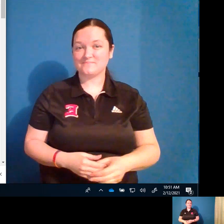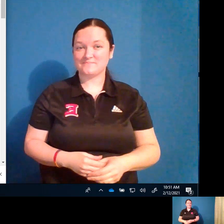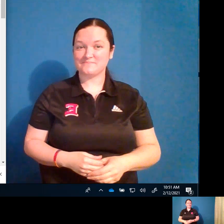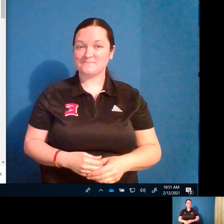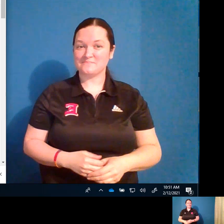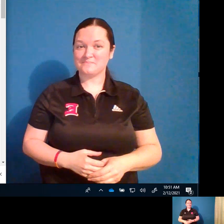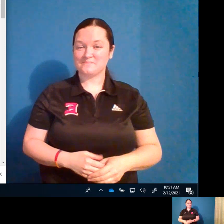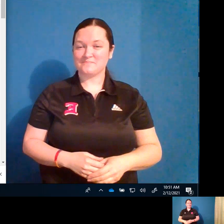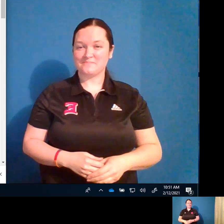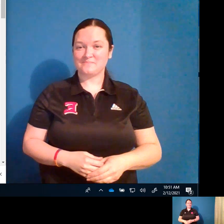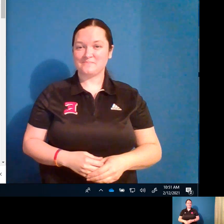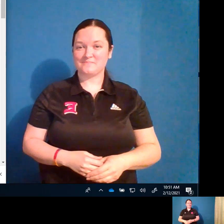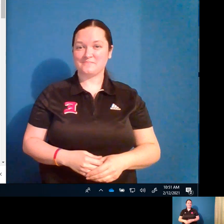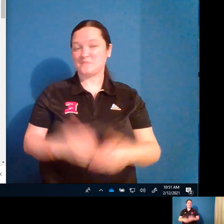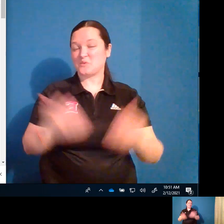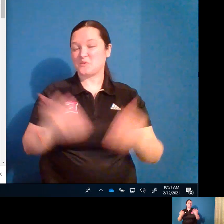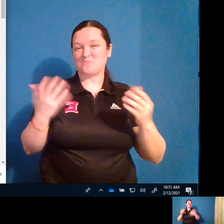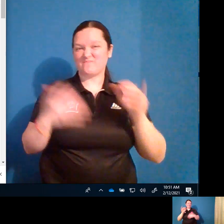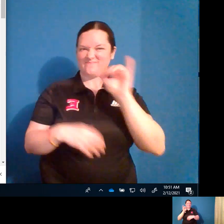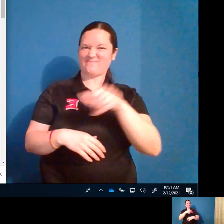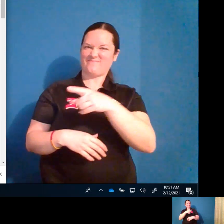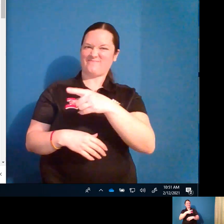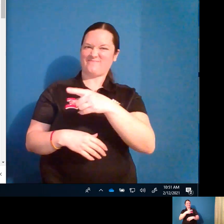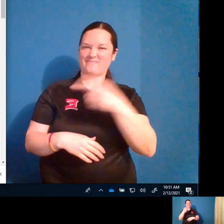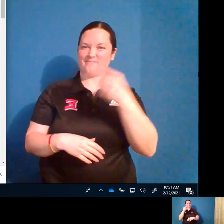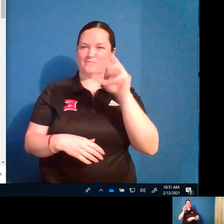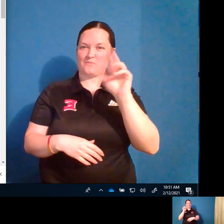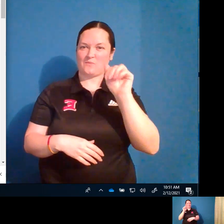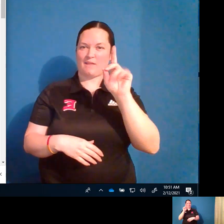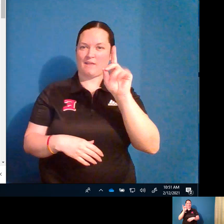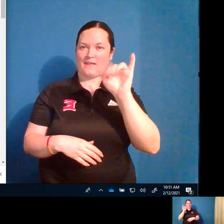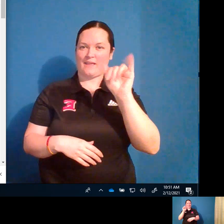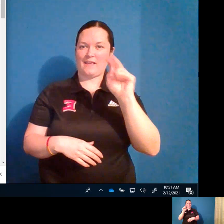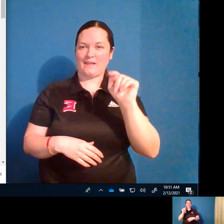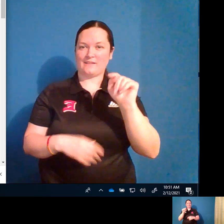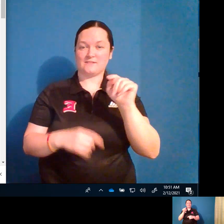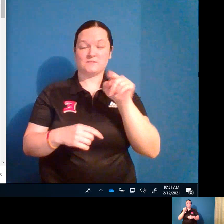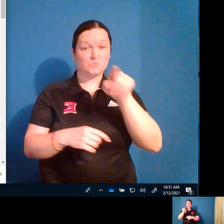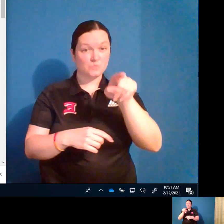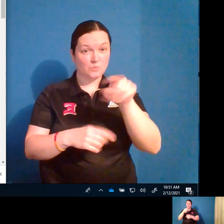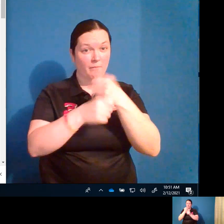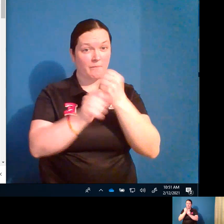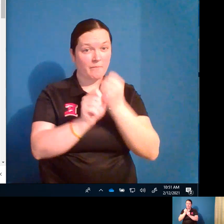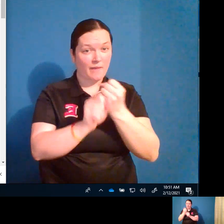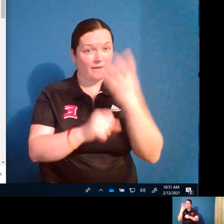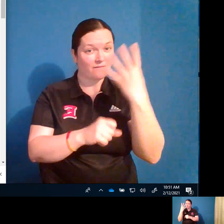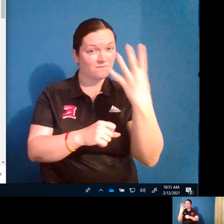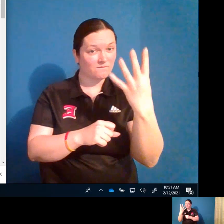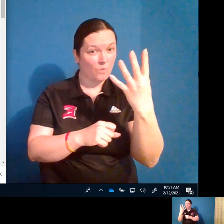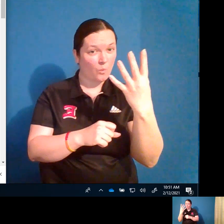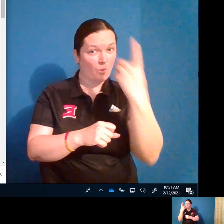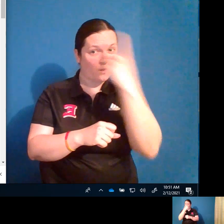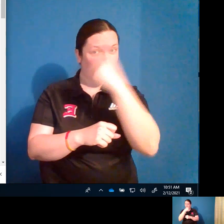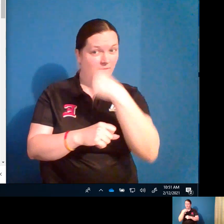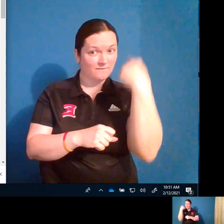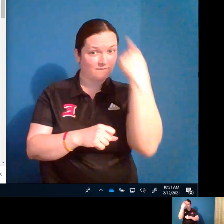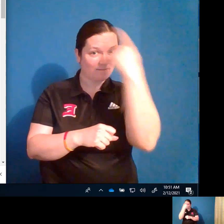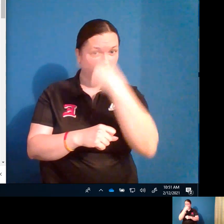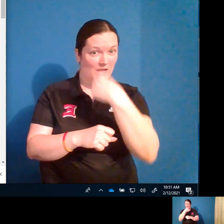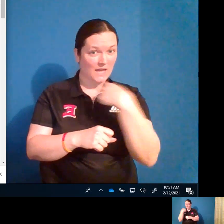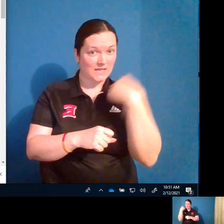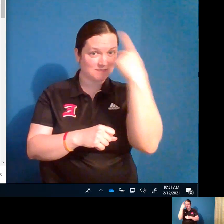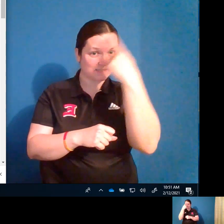Okay. So that's gradient. Make your 4 faces. So you need